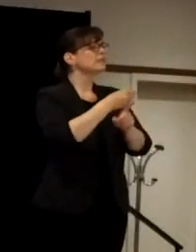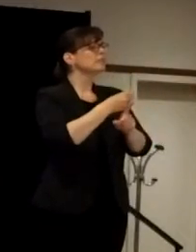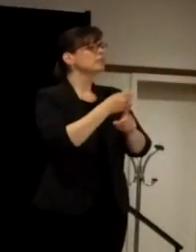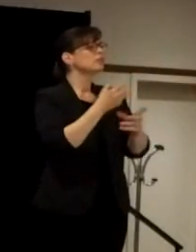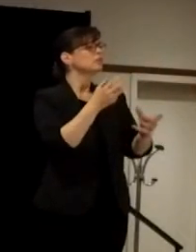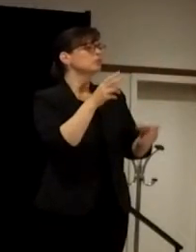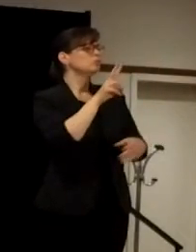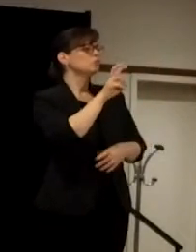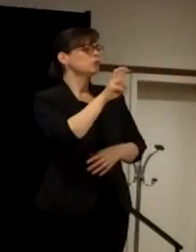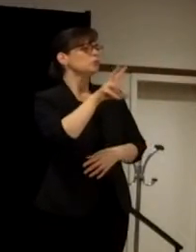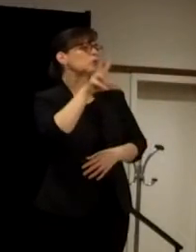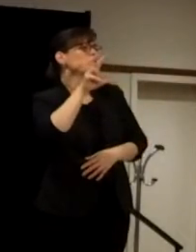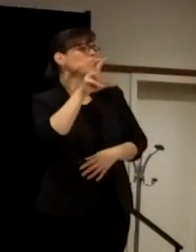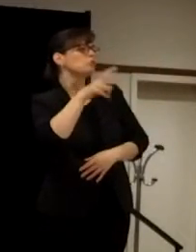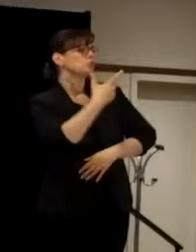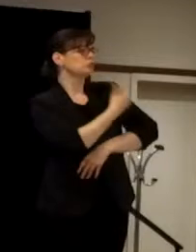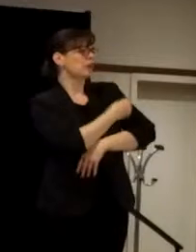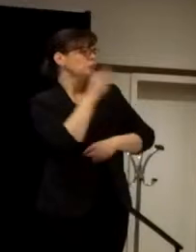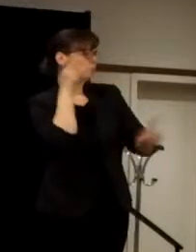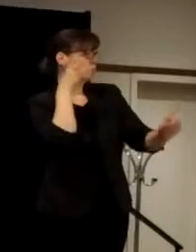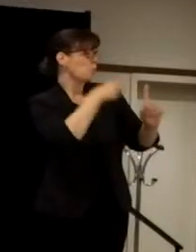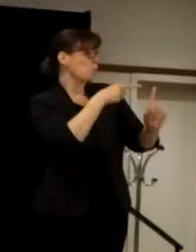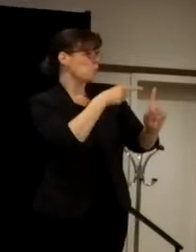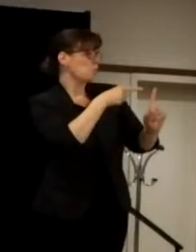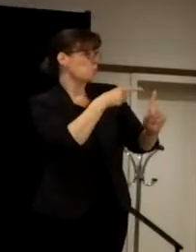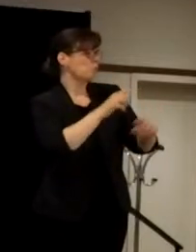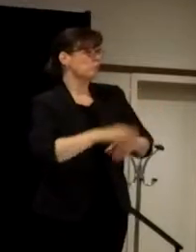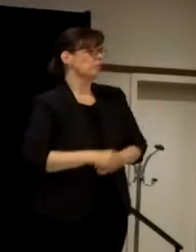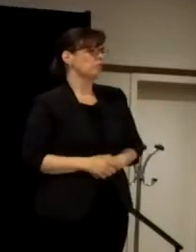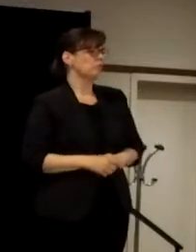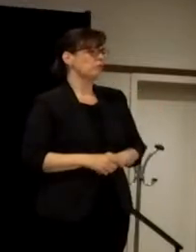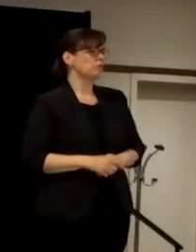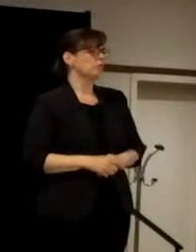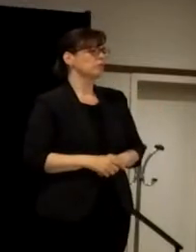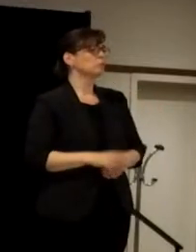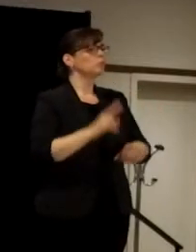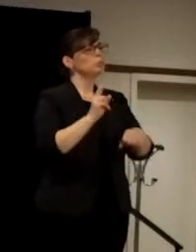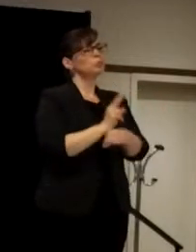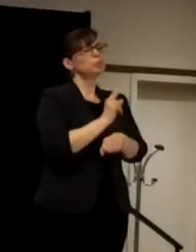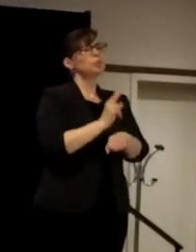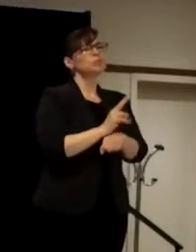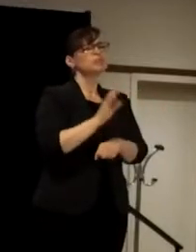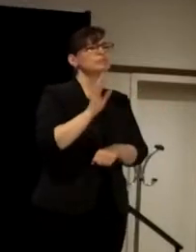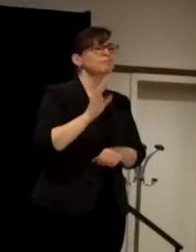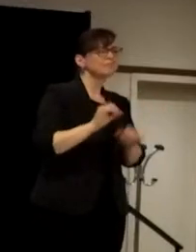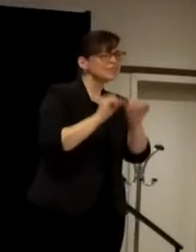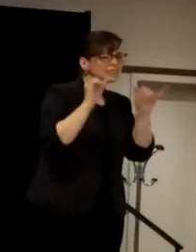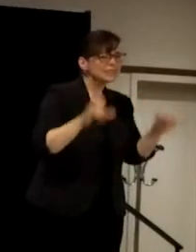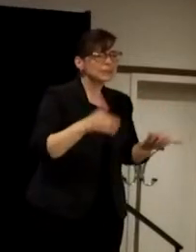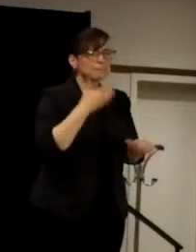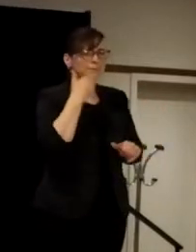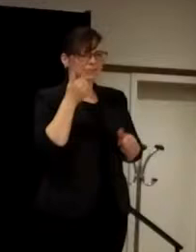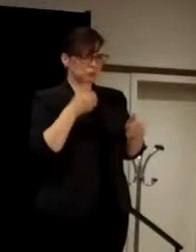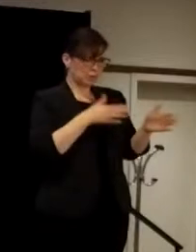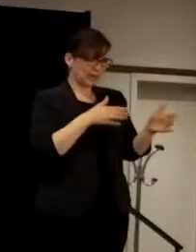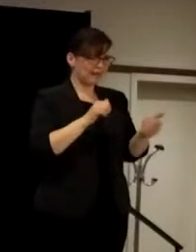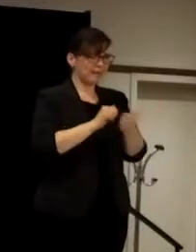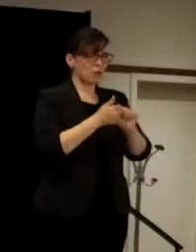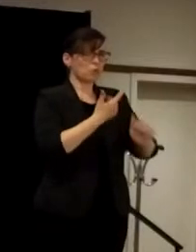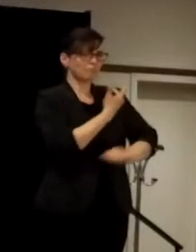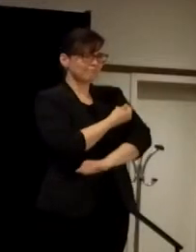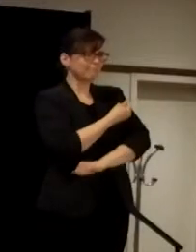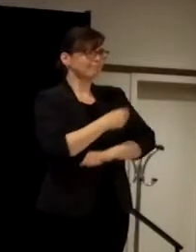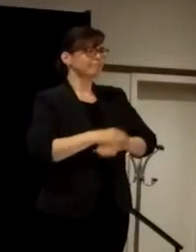shots. That way you're utilizing your infrastructure the best way. And I think there's some other districts that we could probably get close to